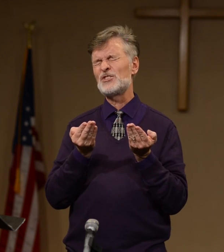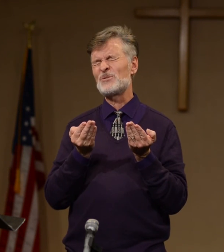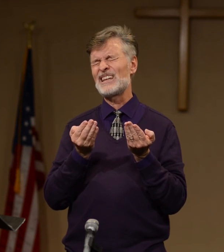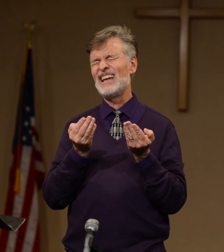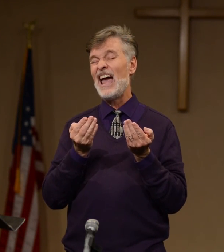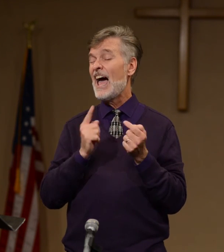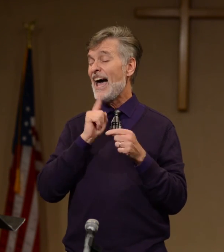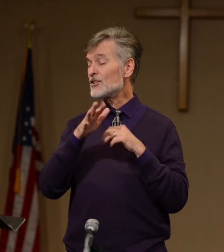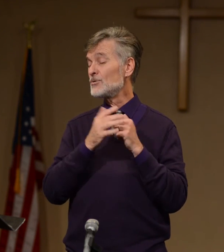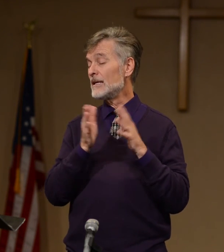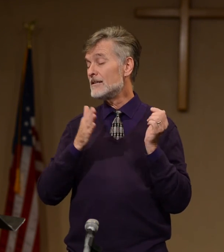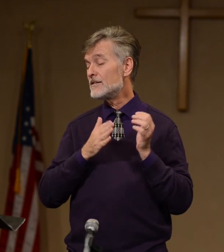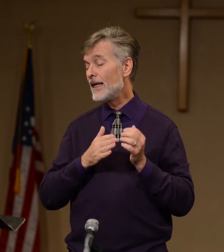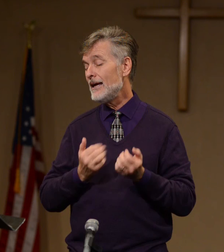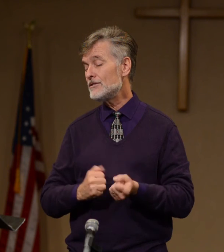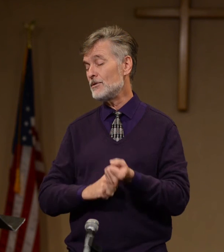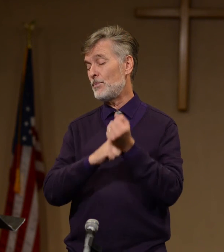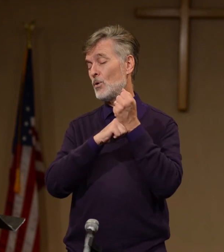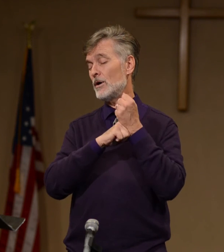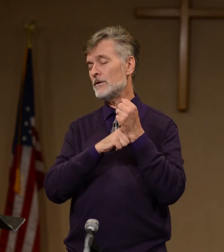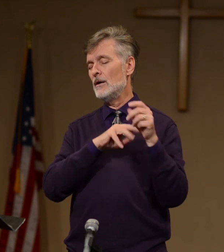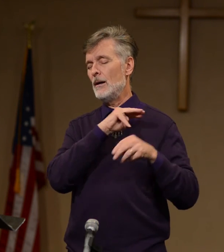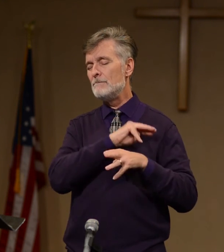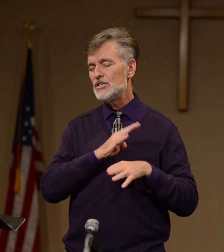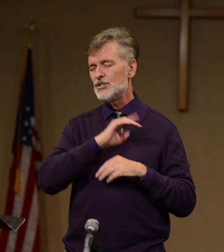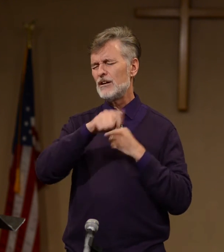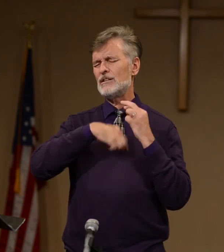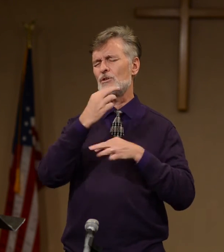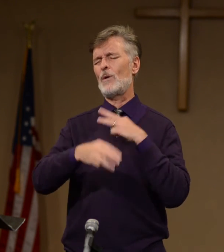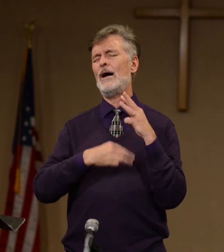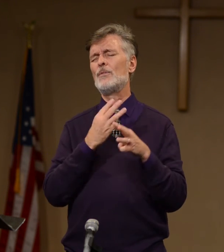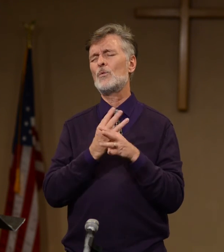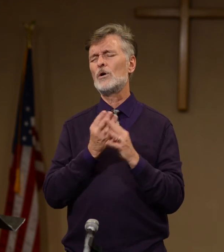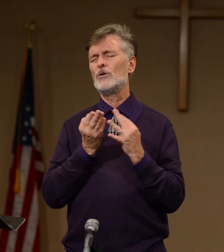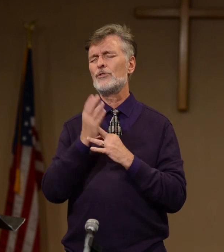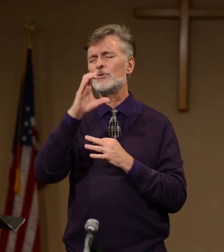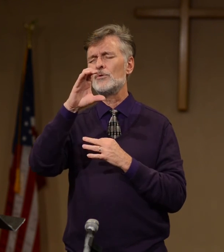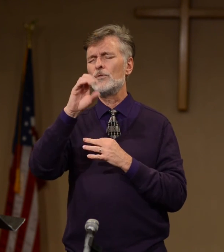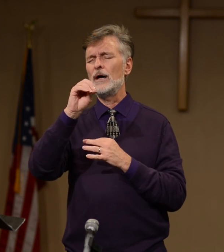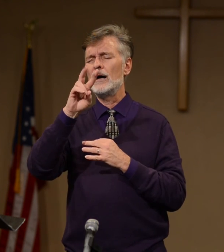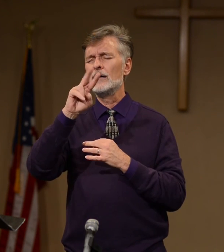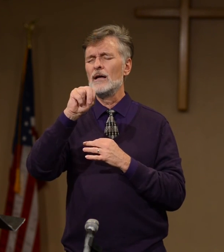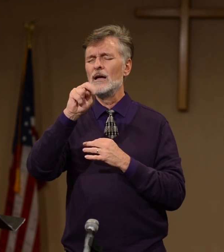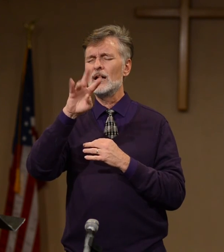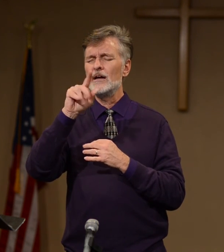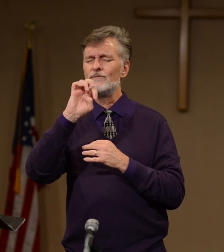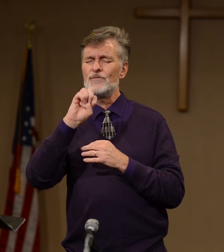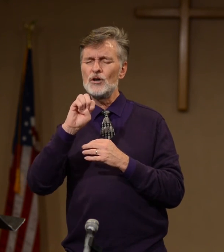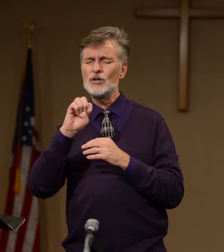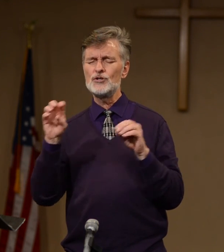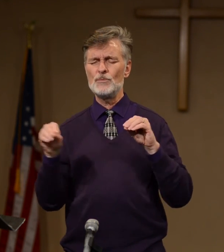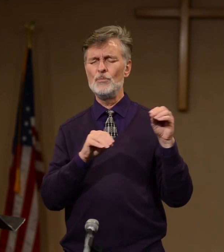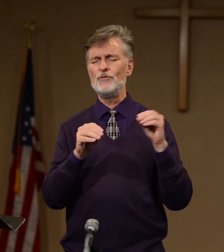ministry, actually as they support missionaries around the world through the Converge